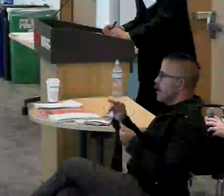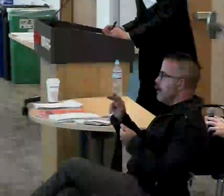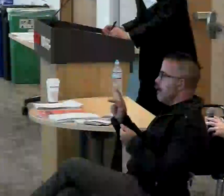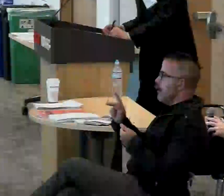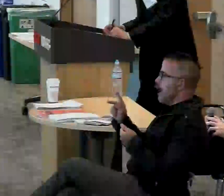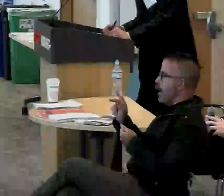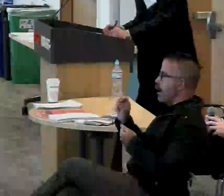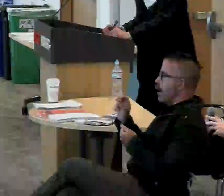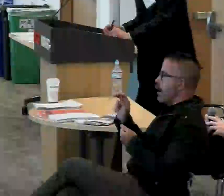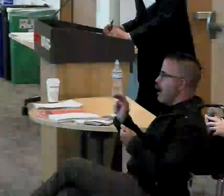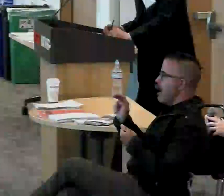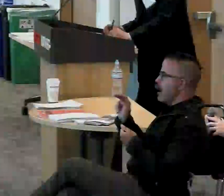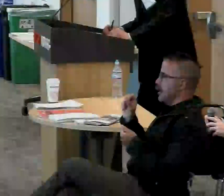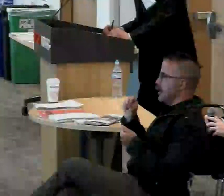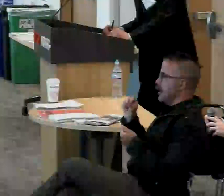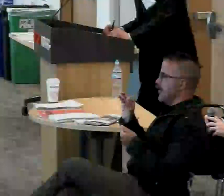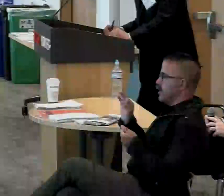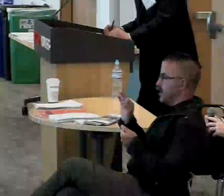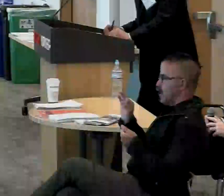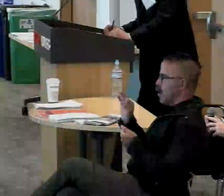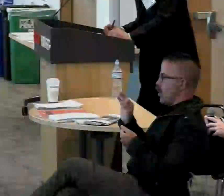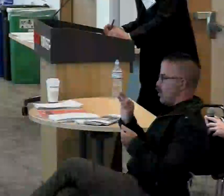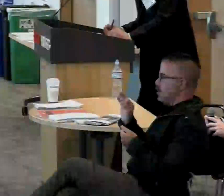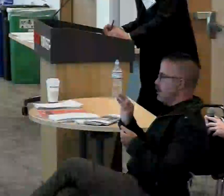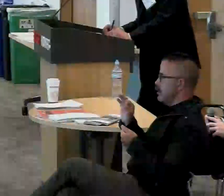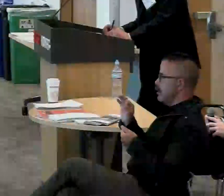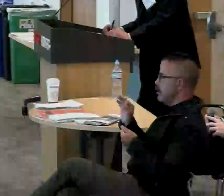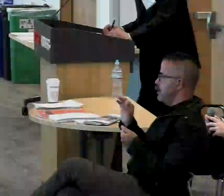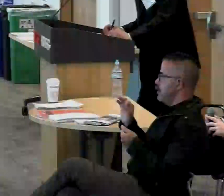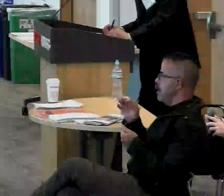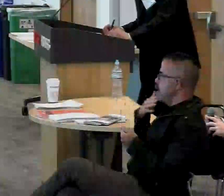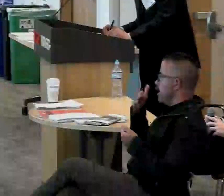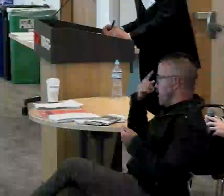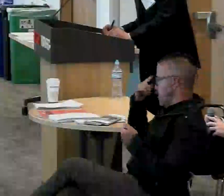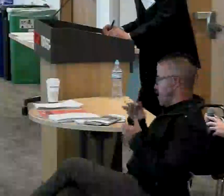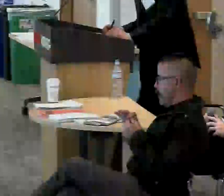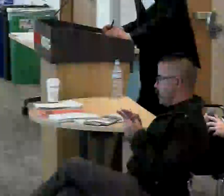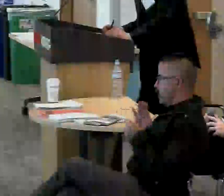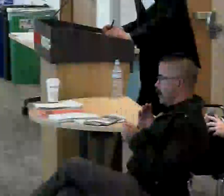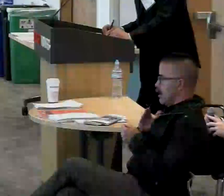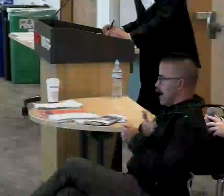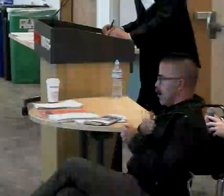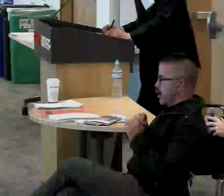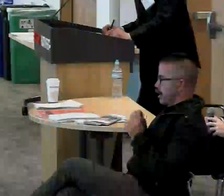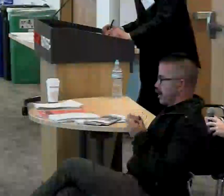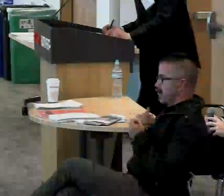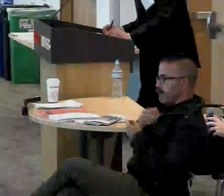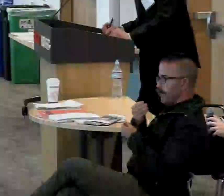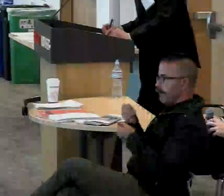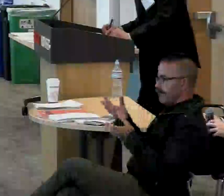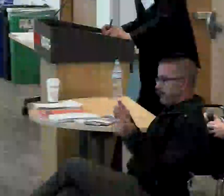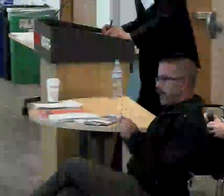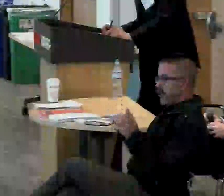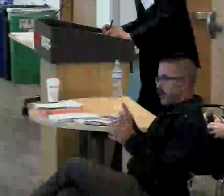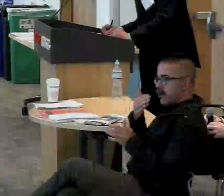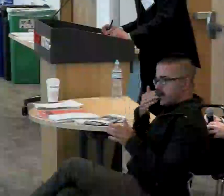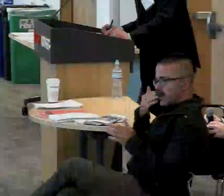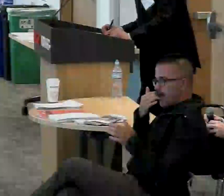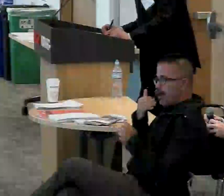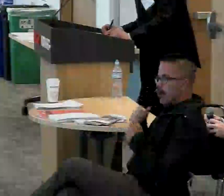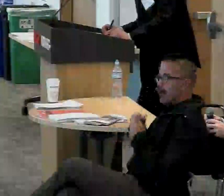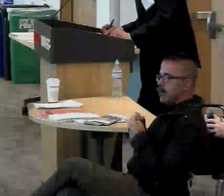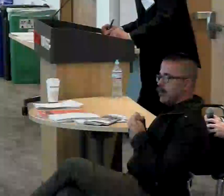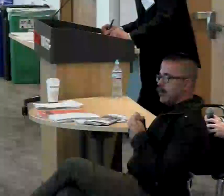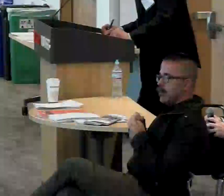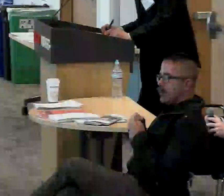I work with Bank on San Francisco, so thank you for mentioning us. I just wanted to let everyone know that we are relaunching